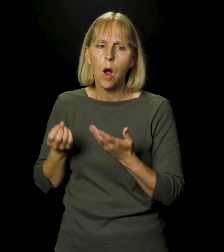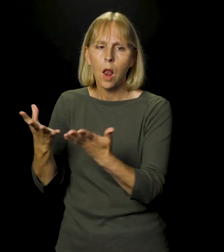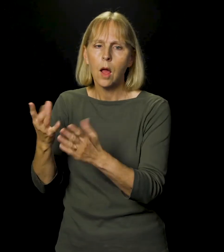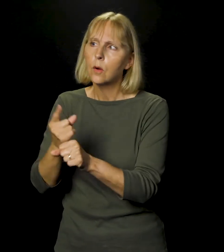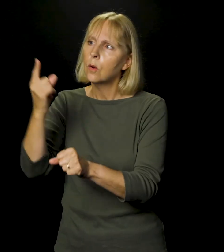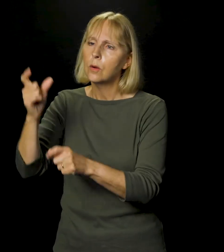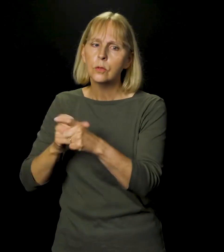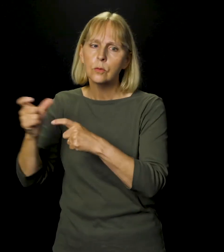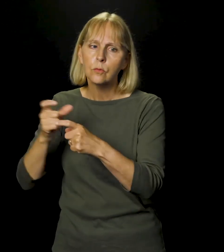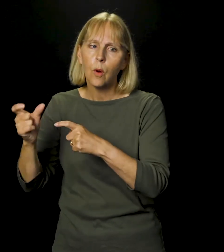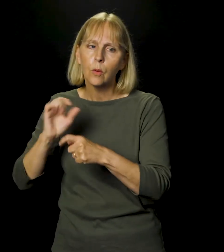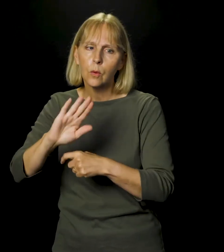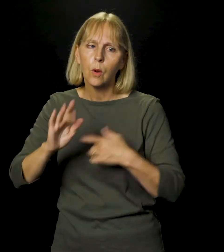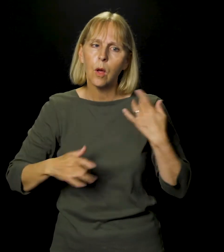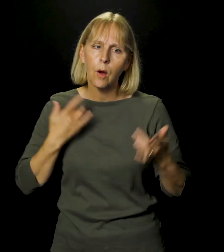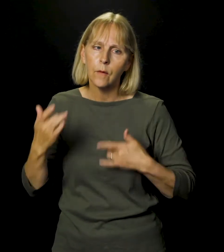God's hands.